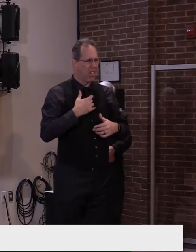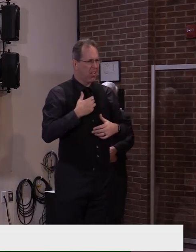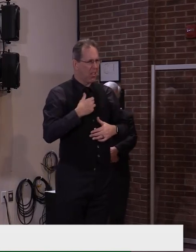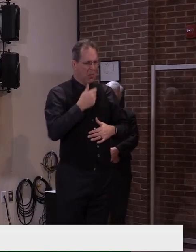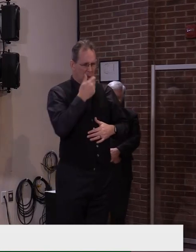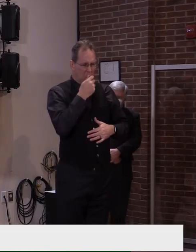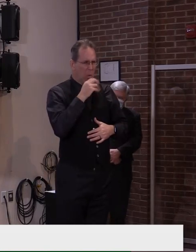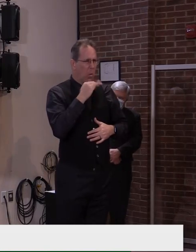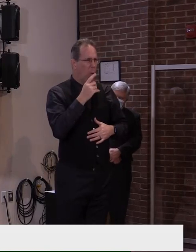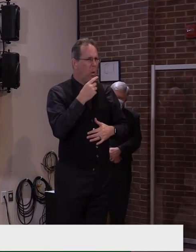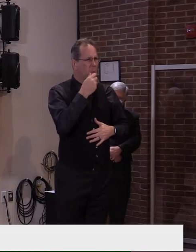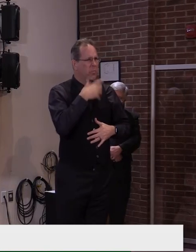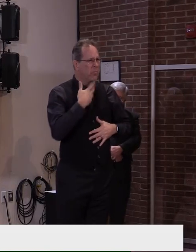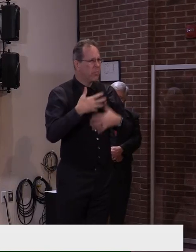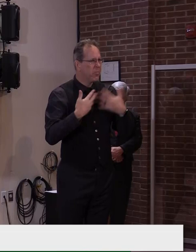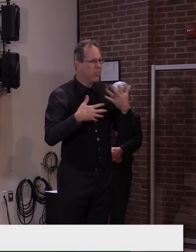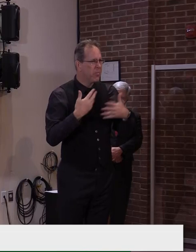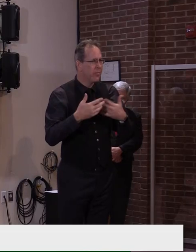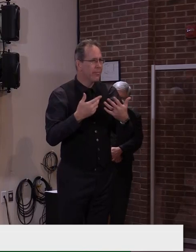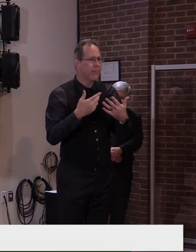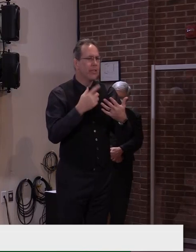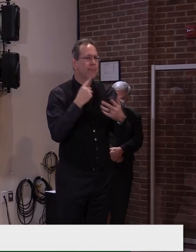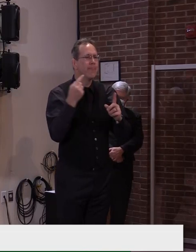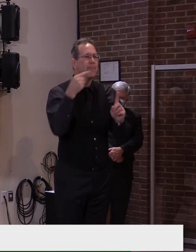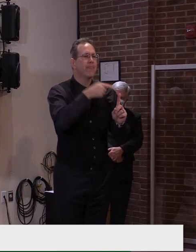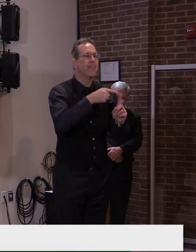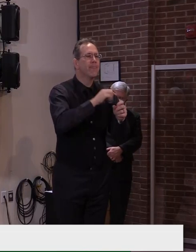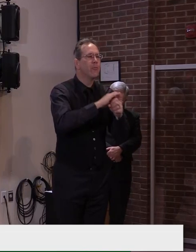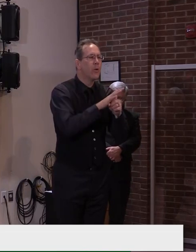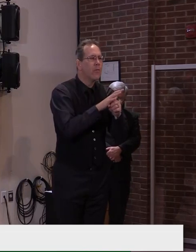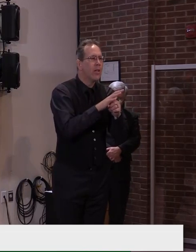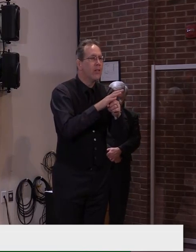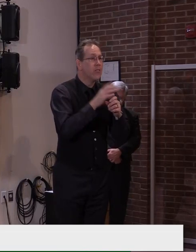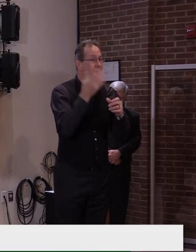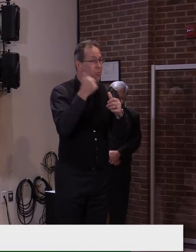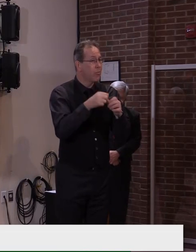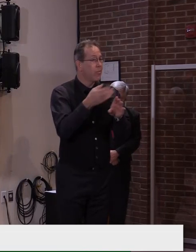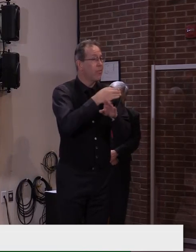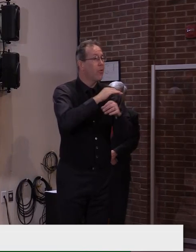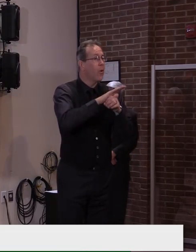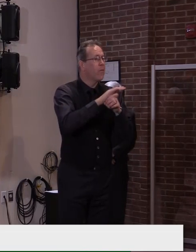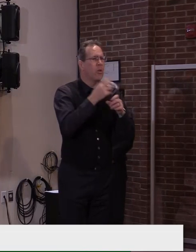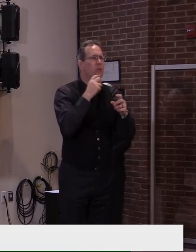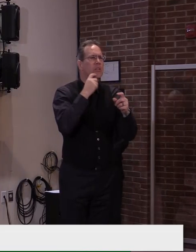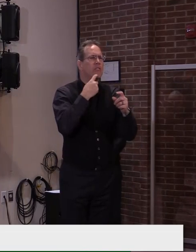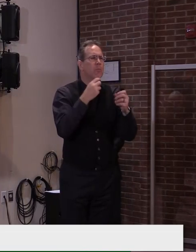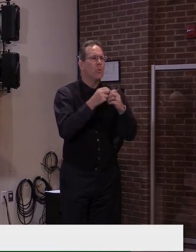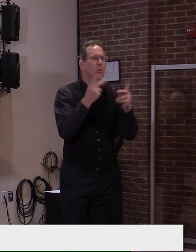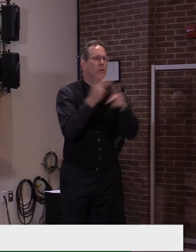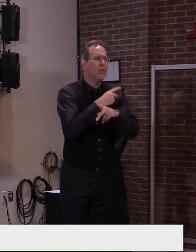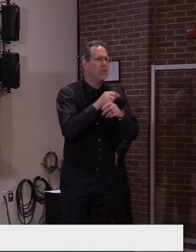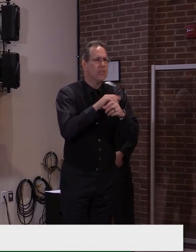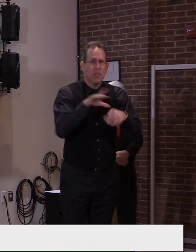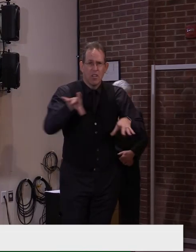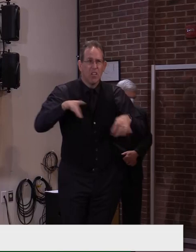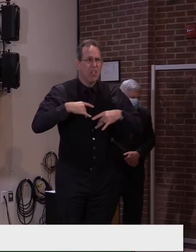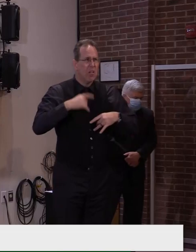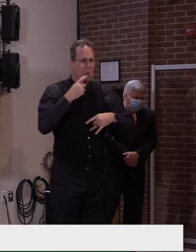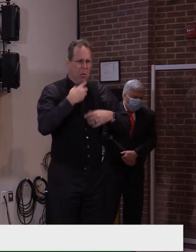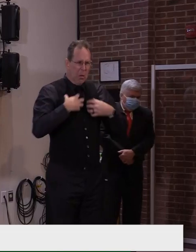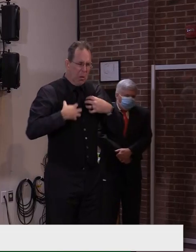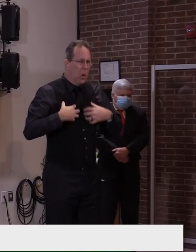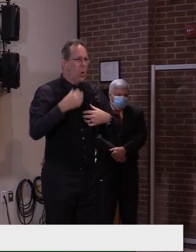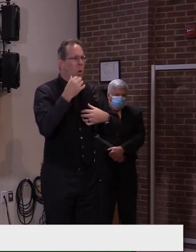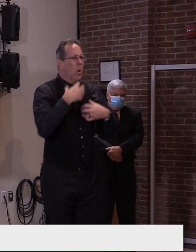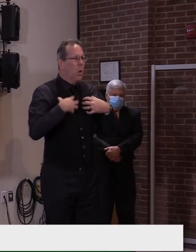can do a lot of damage, are very protected. And they're not presenting to the same degree as others who are unvaccinated